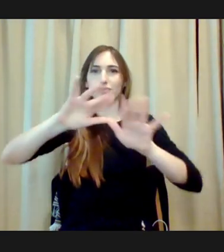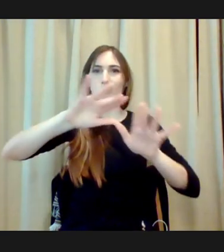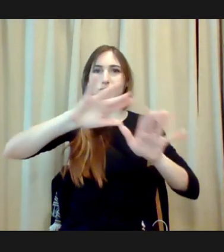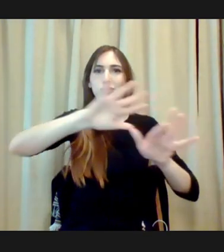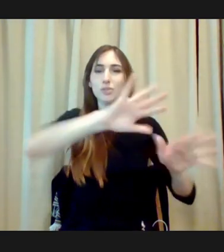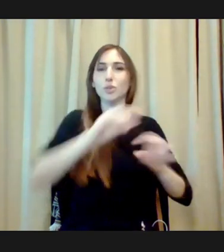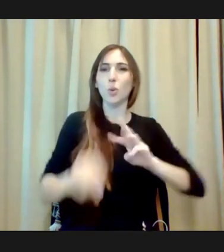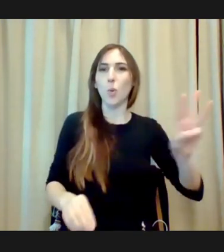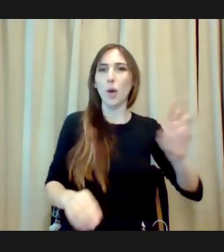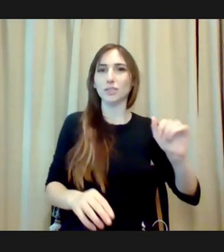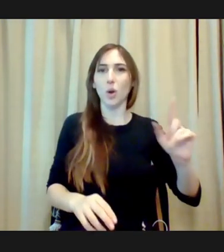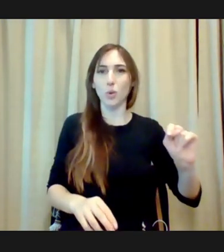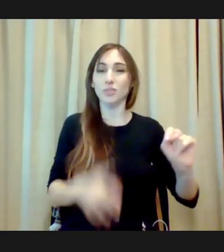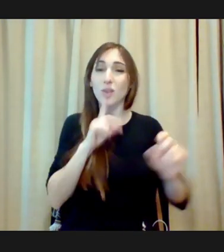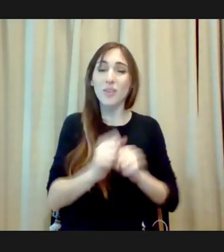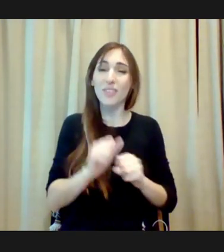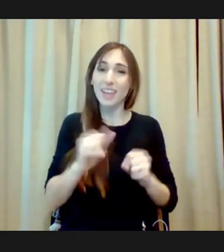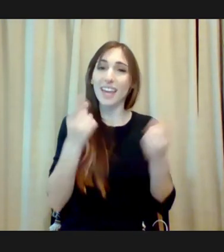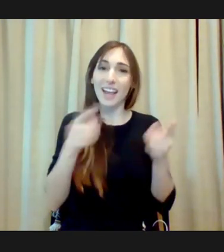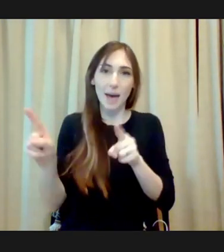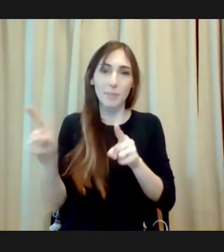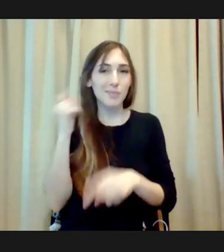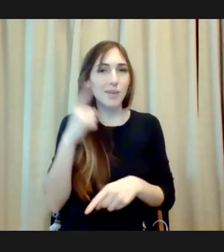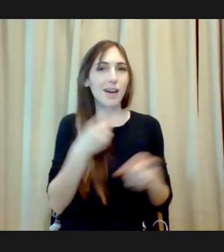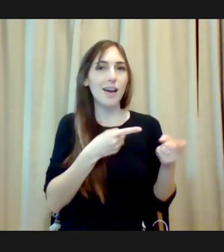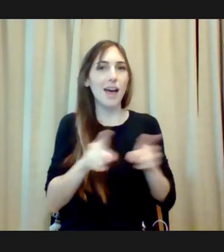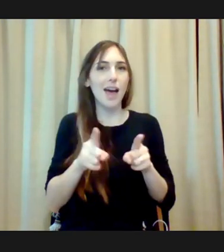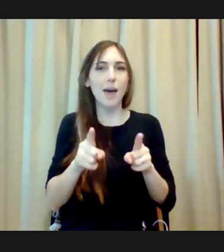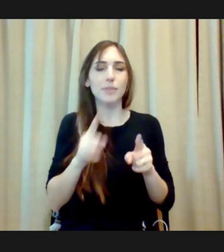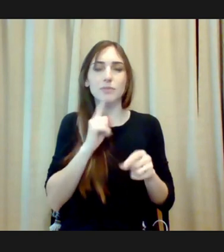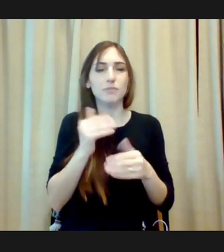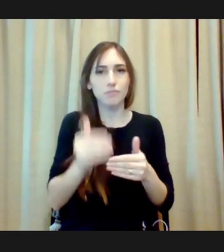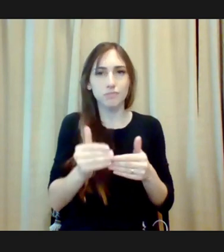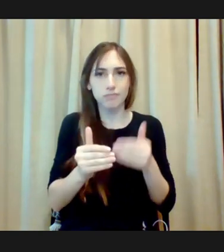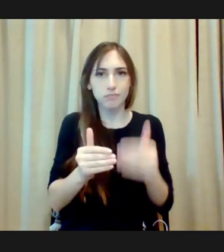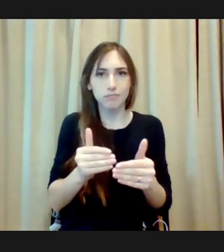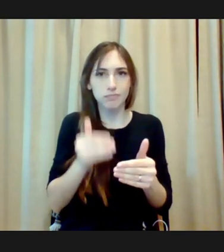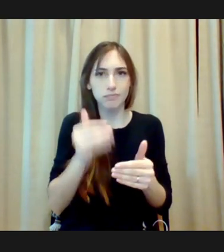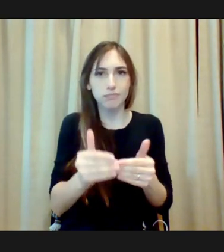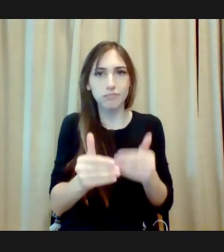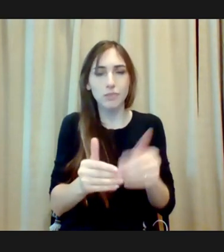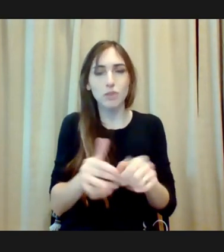happen. They happen at a glacial pace. And